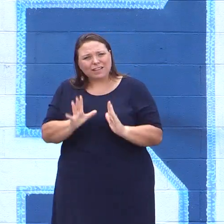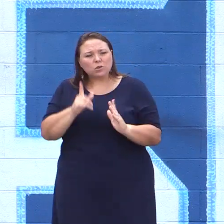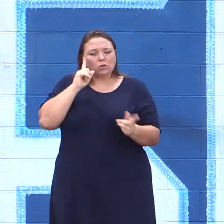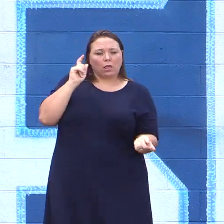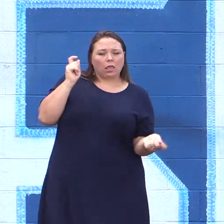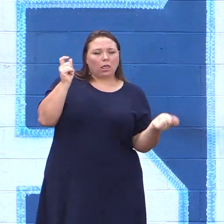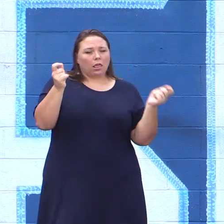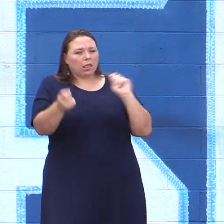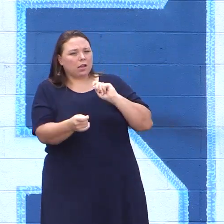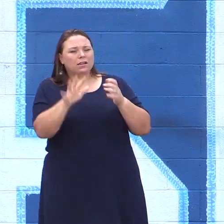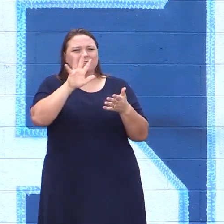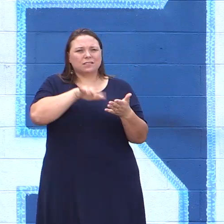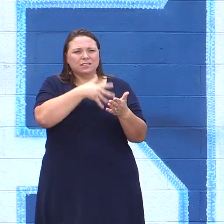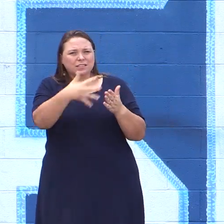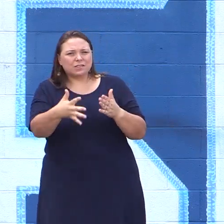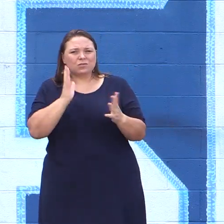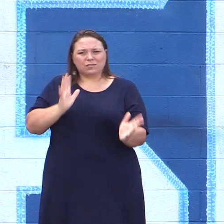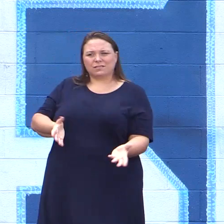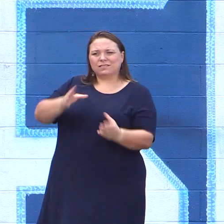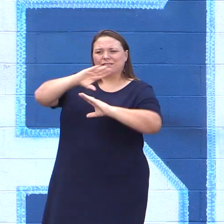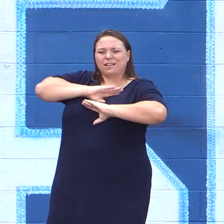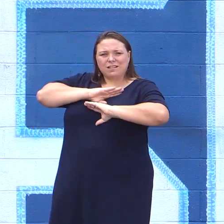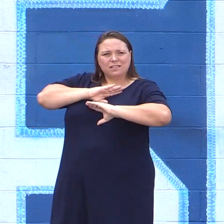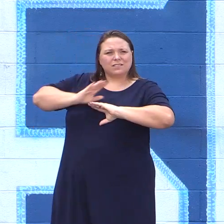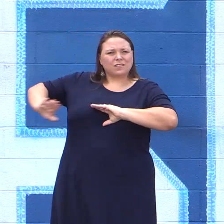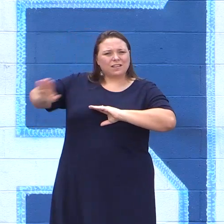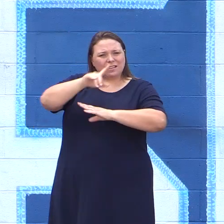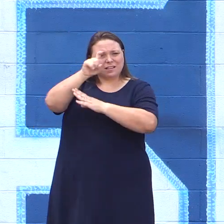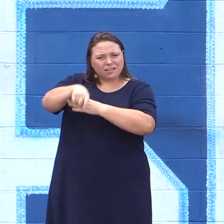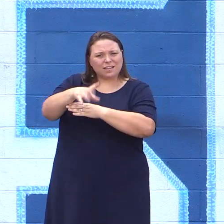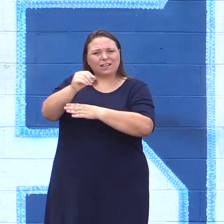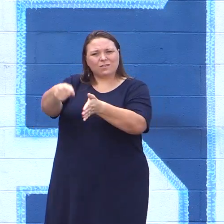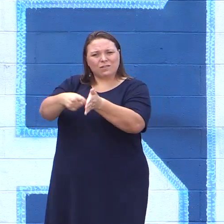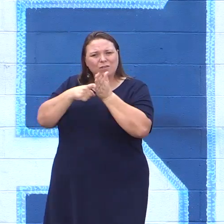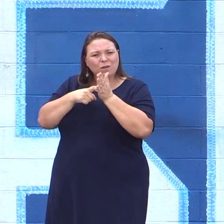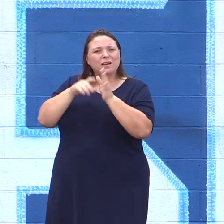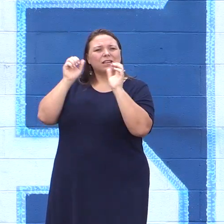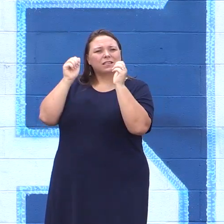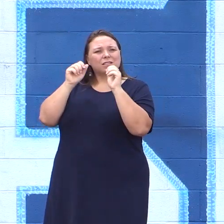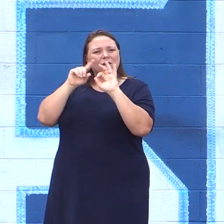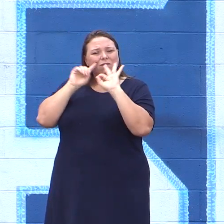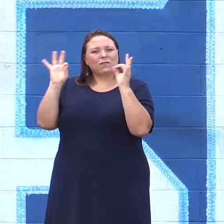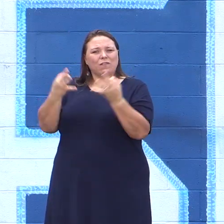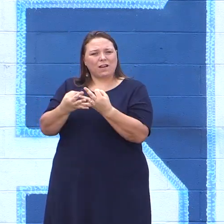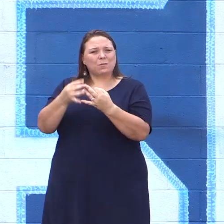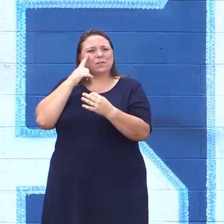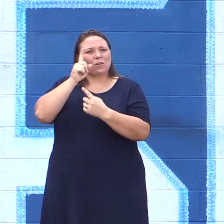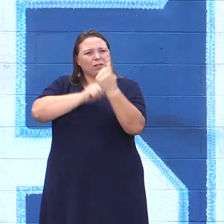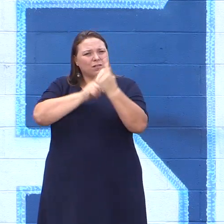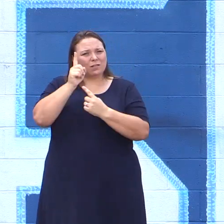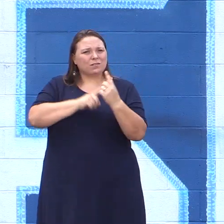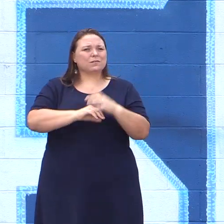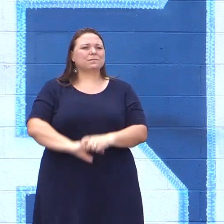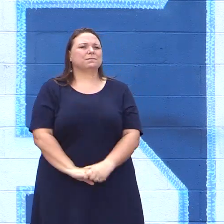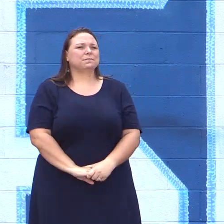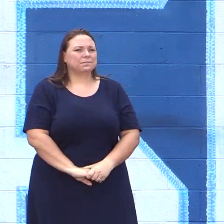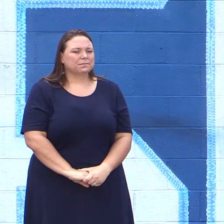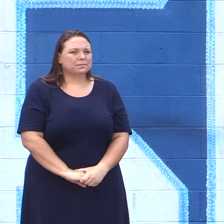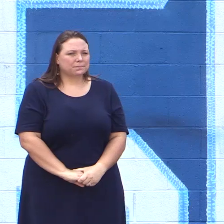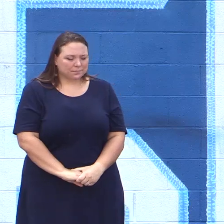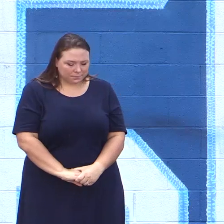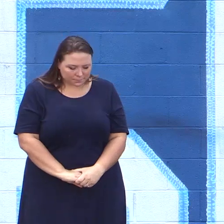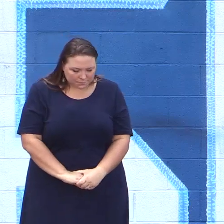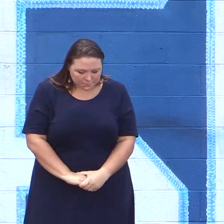shift schedules to meet the requests of our families with regards to in-person versus virtual in the high school setting. Thank